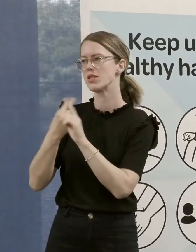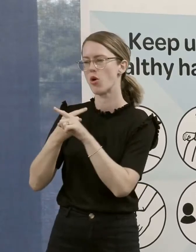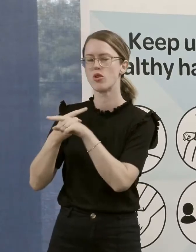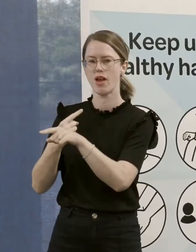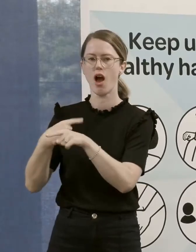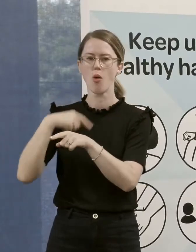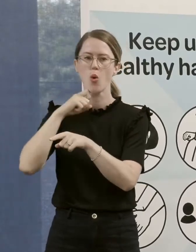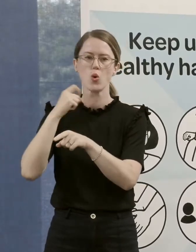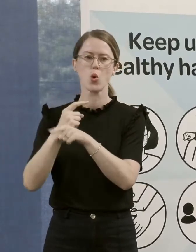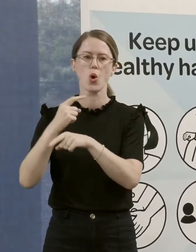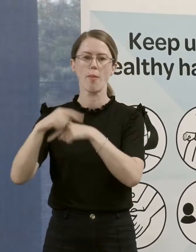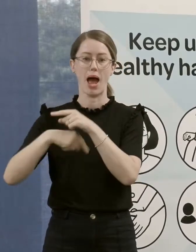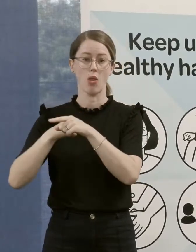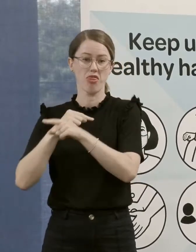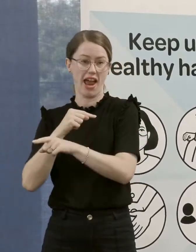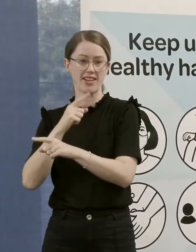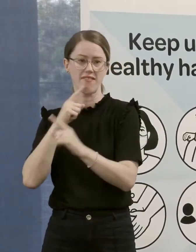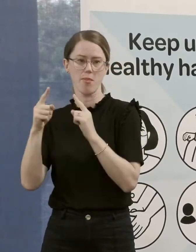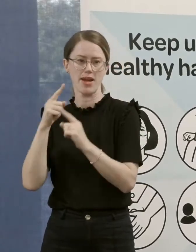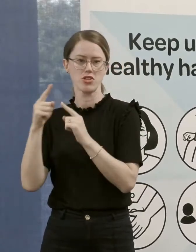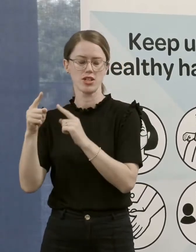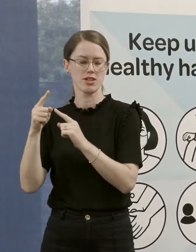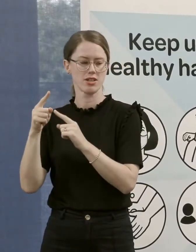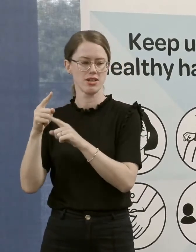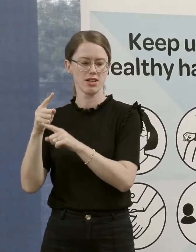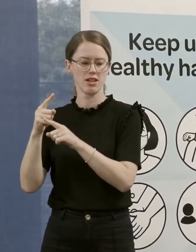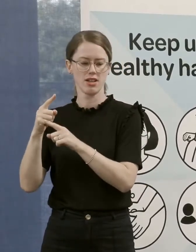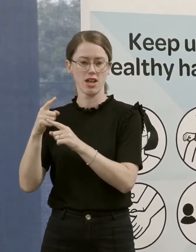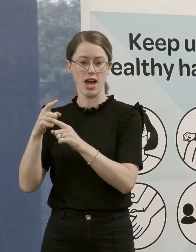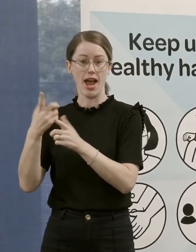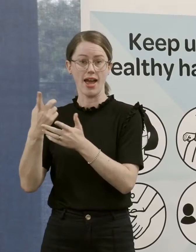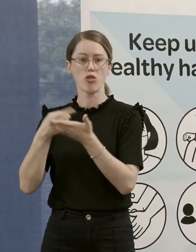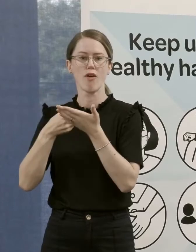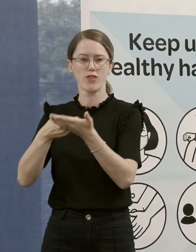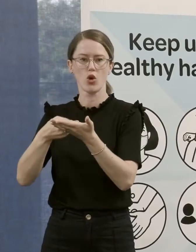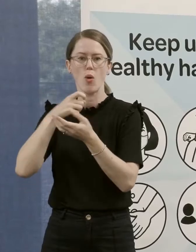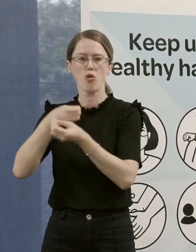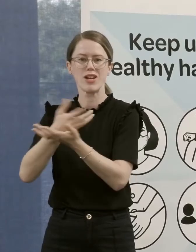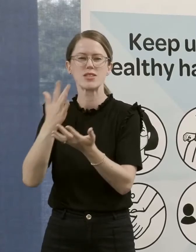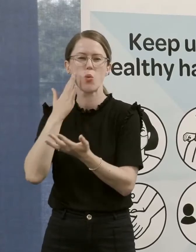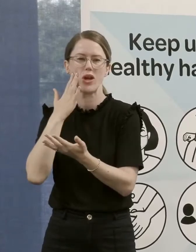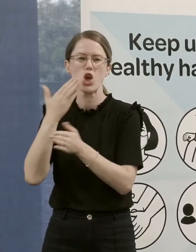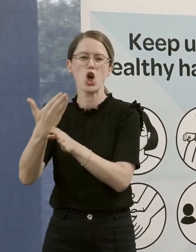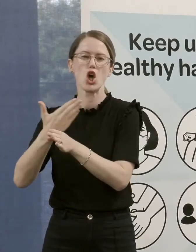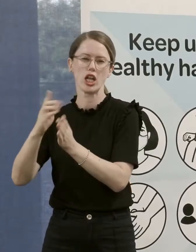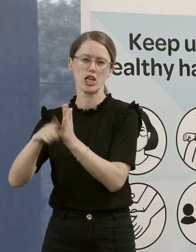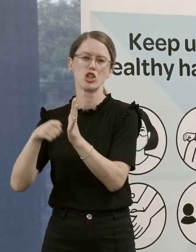I will be speaking to both and releasing the review and our response to it in early June.